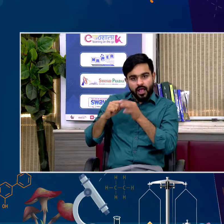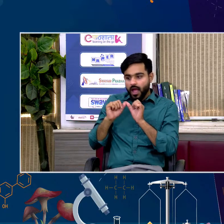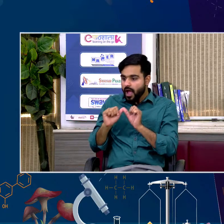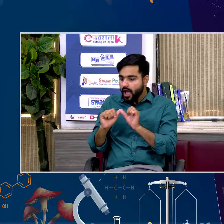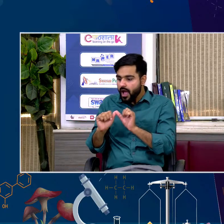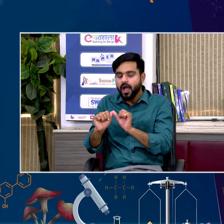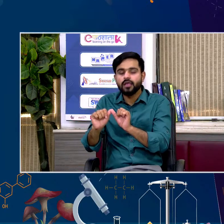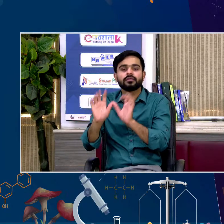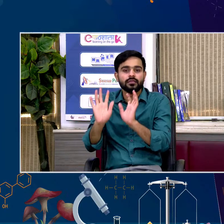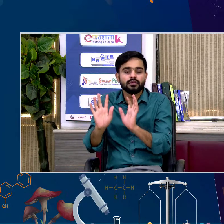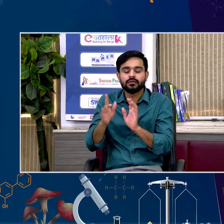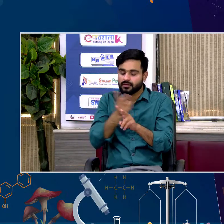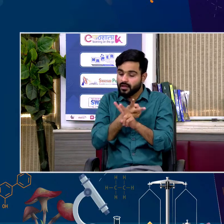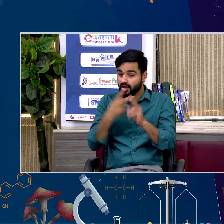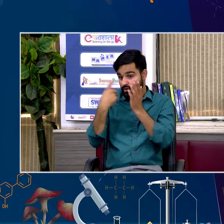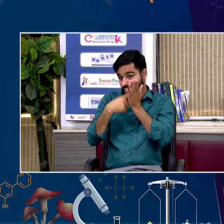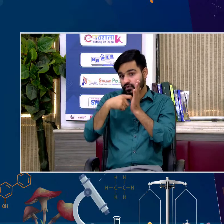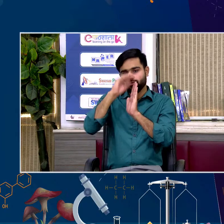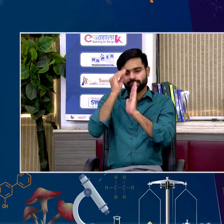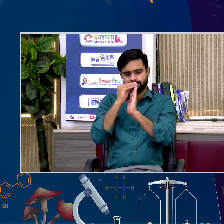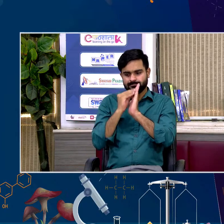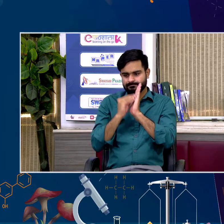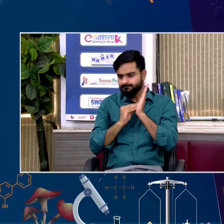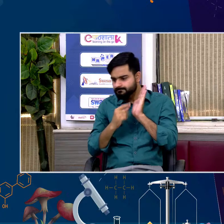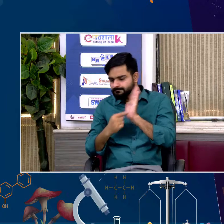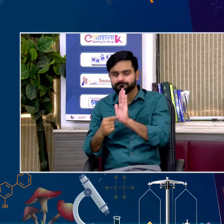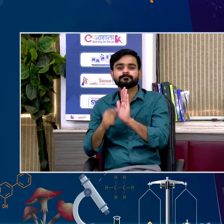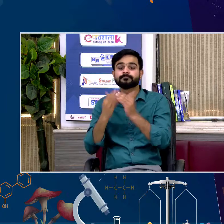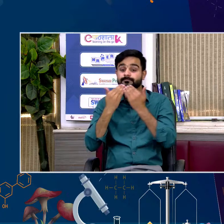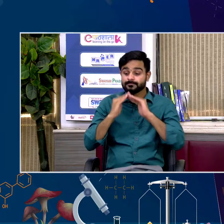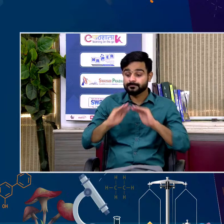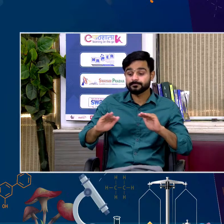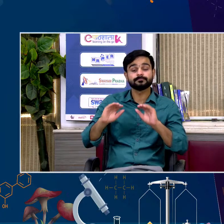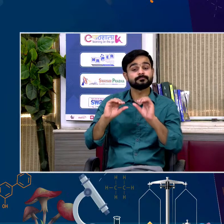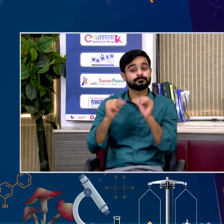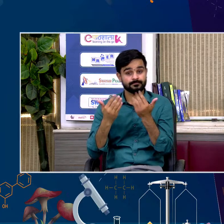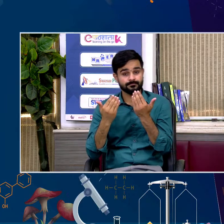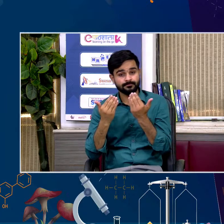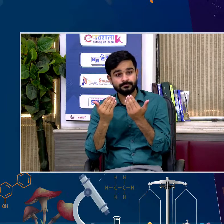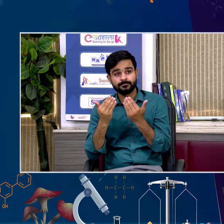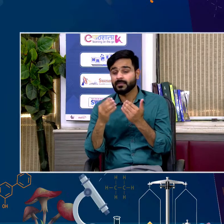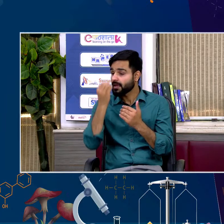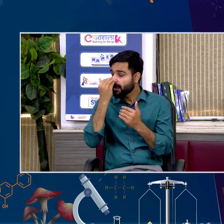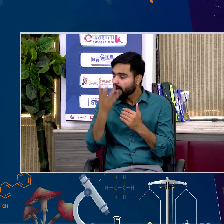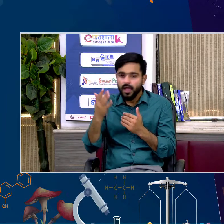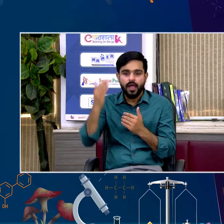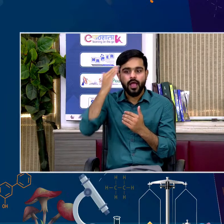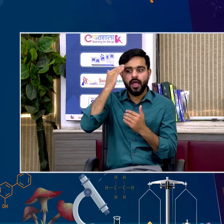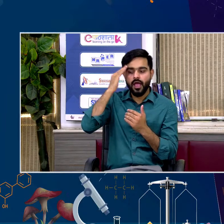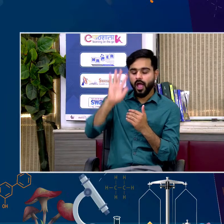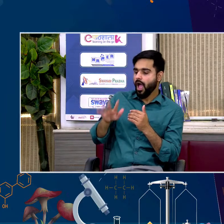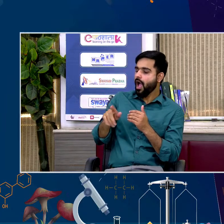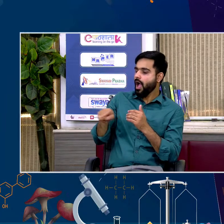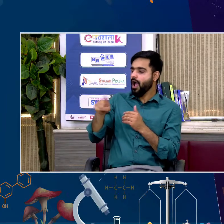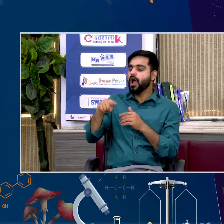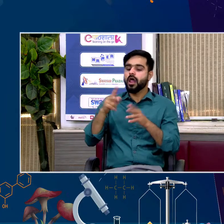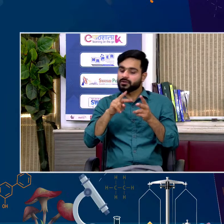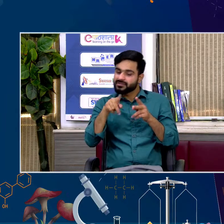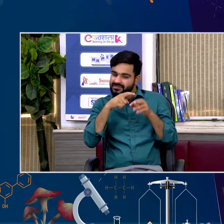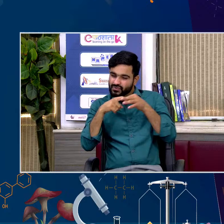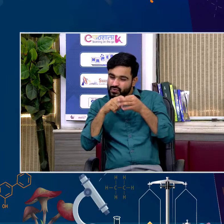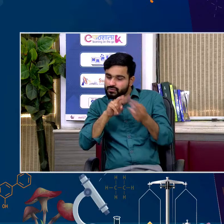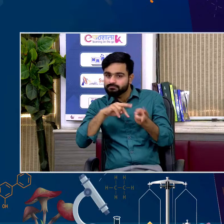up the rules in a conspicuous place so that the child can, it's an easy reckoner for him, he can refer to those